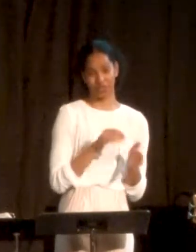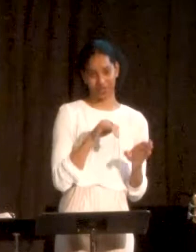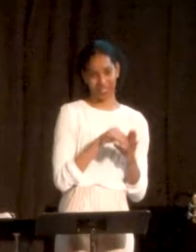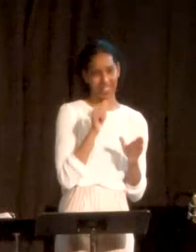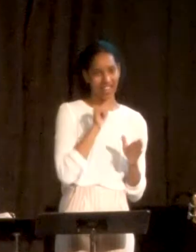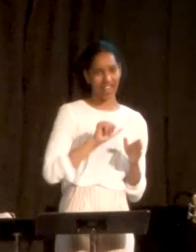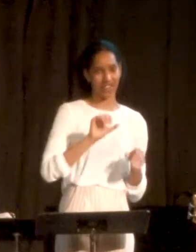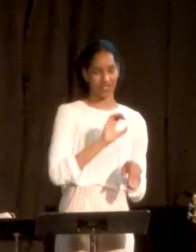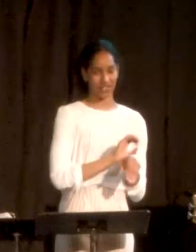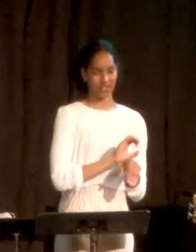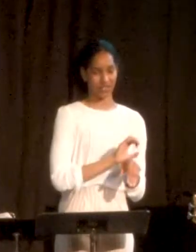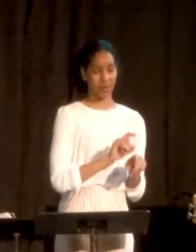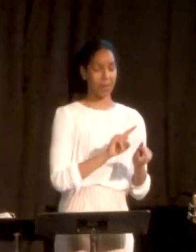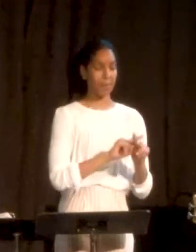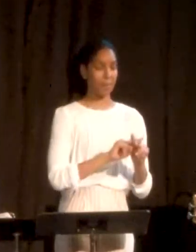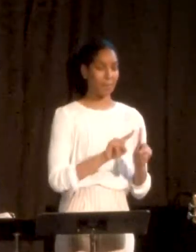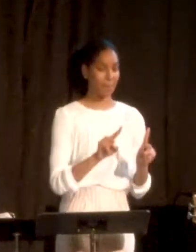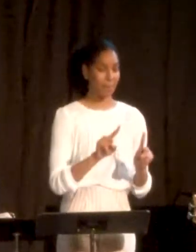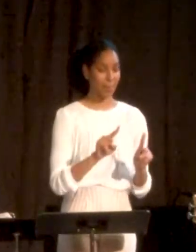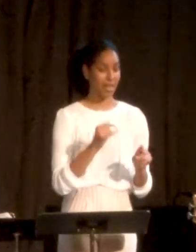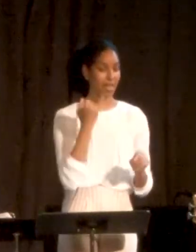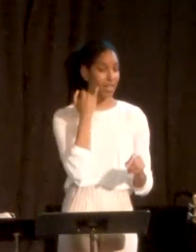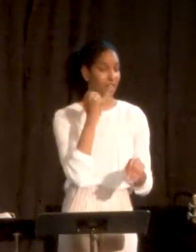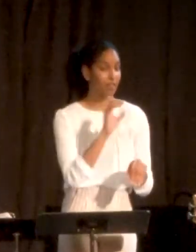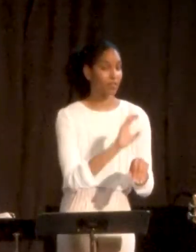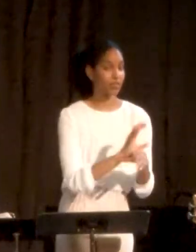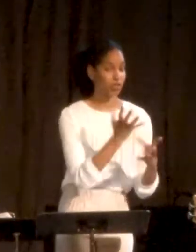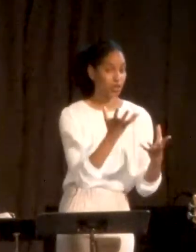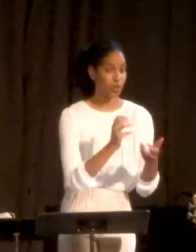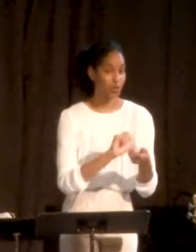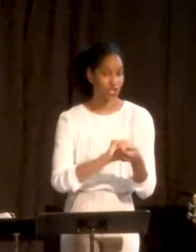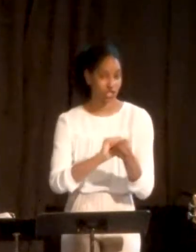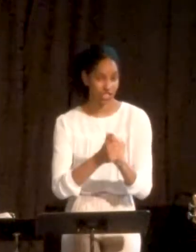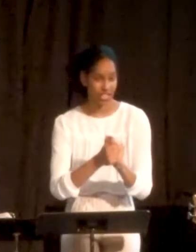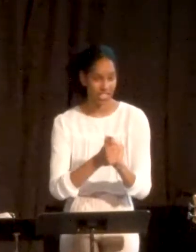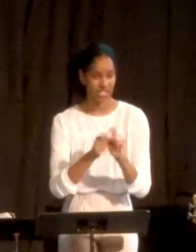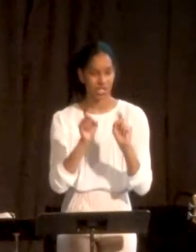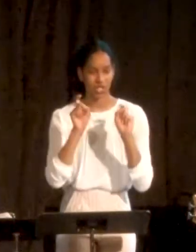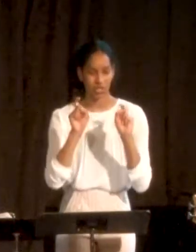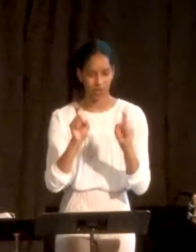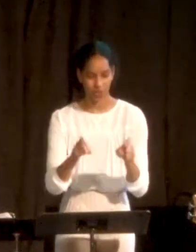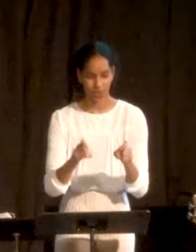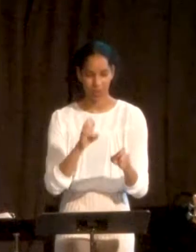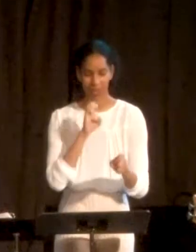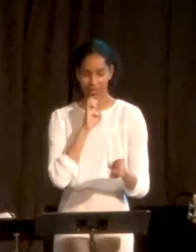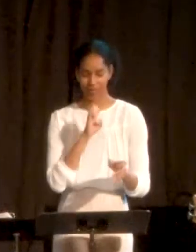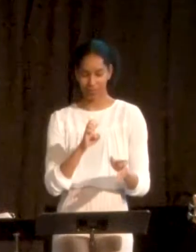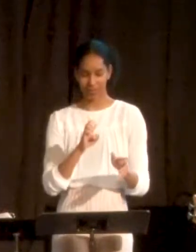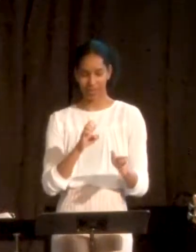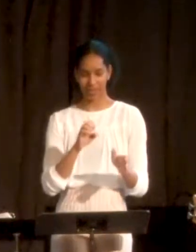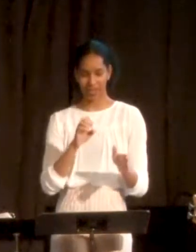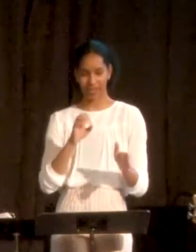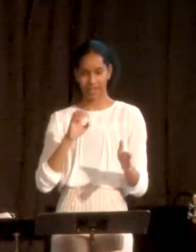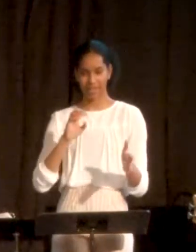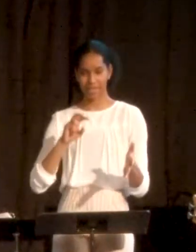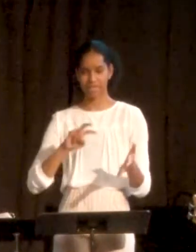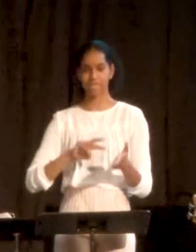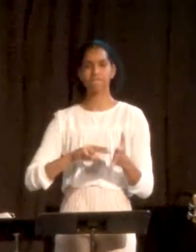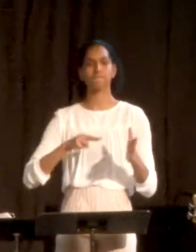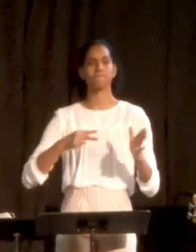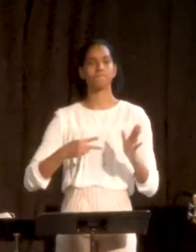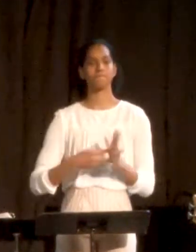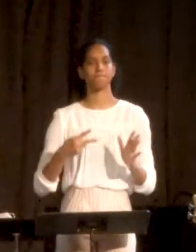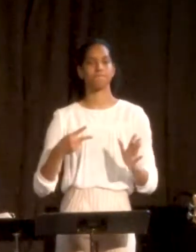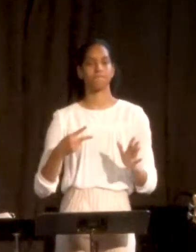become intentional. Intentional. Let me say that one more word. Intentional